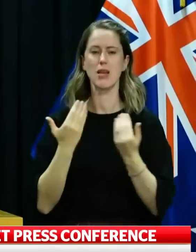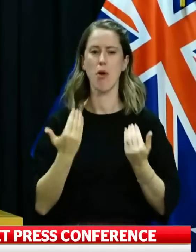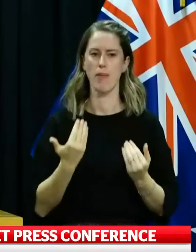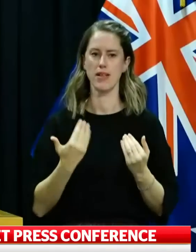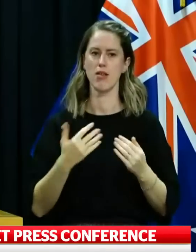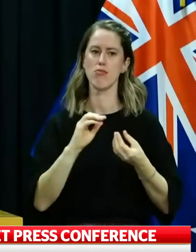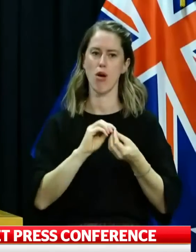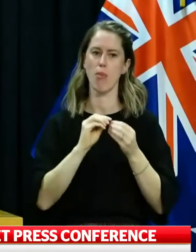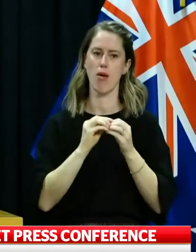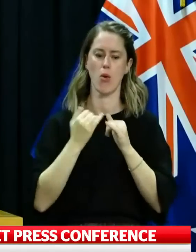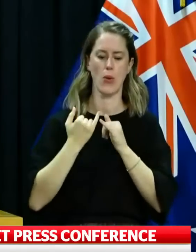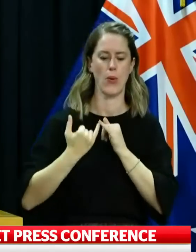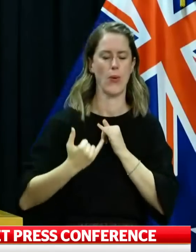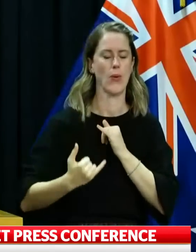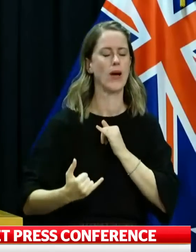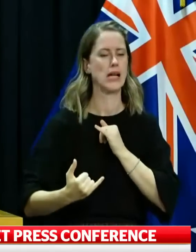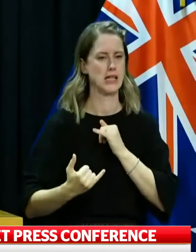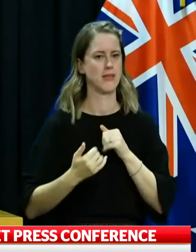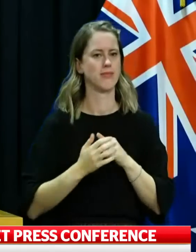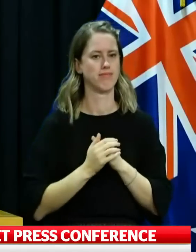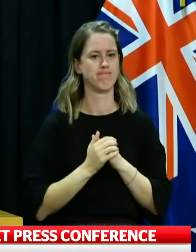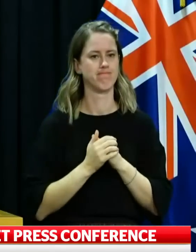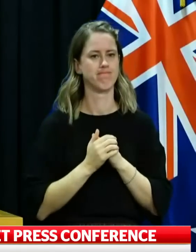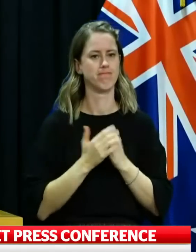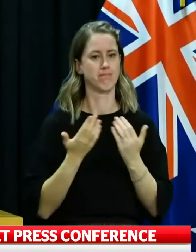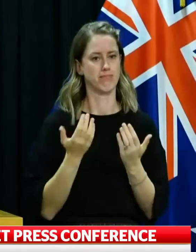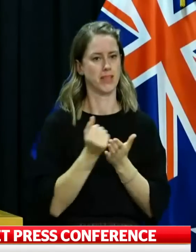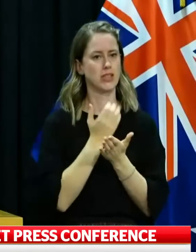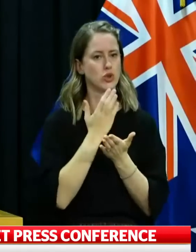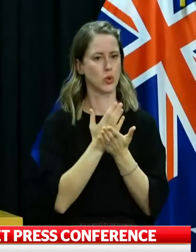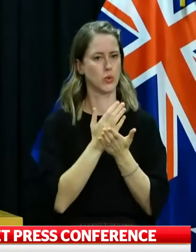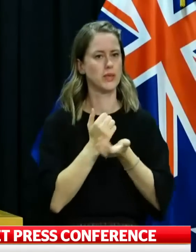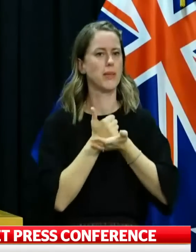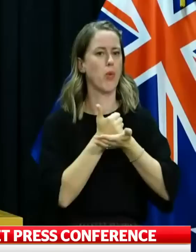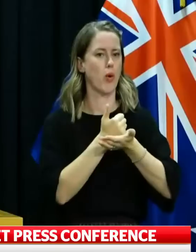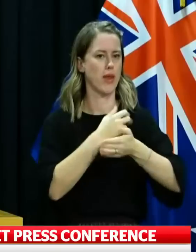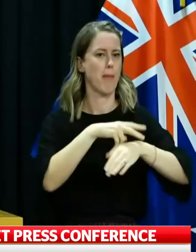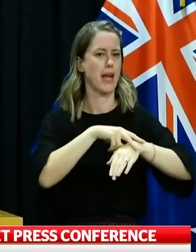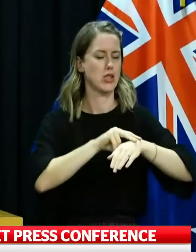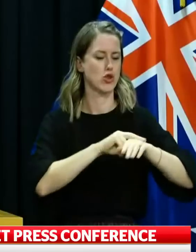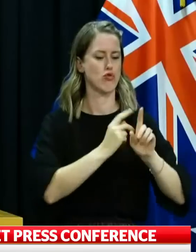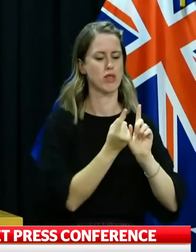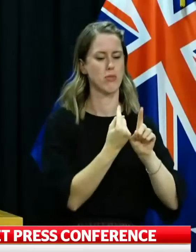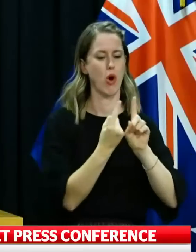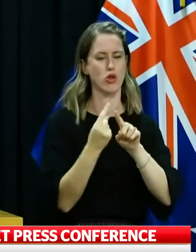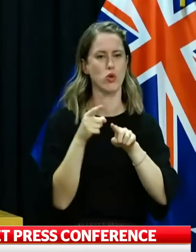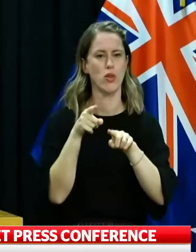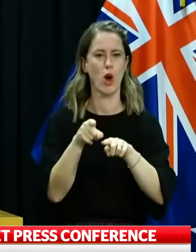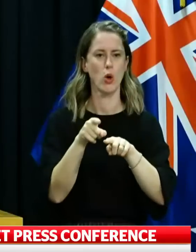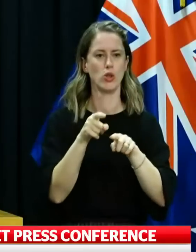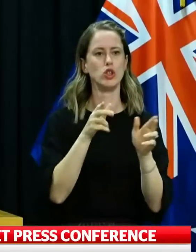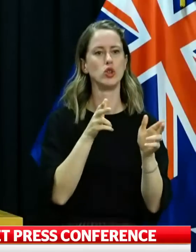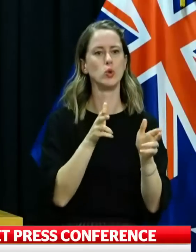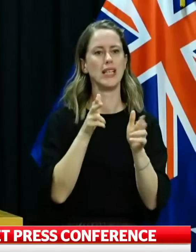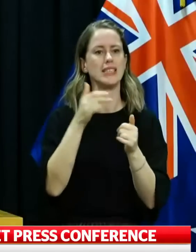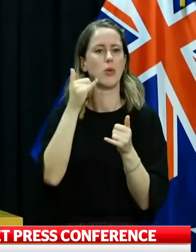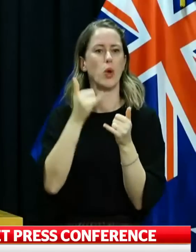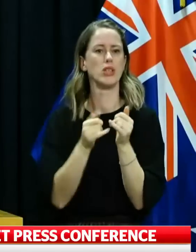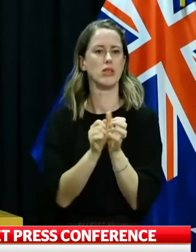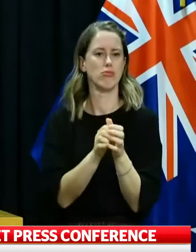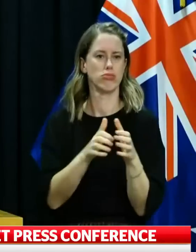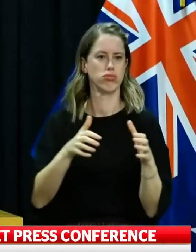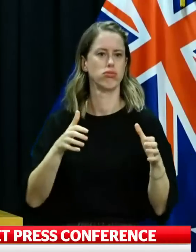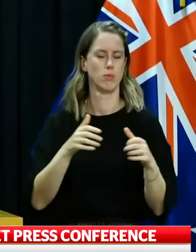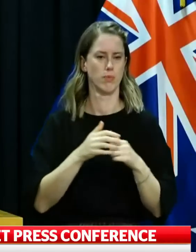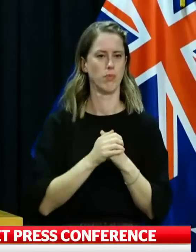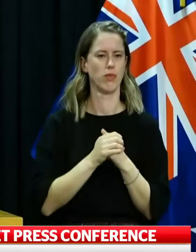no question. We've got to make sure that the police are well supported to respond to that escalation. Already you've seen they've been